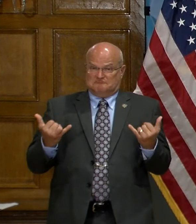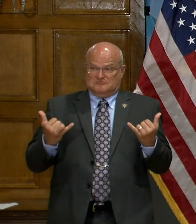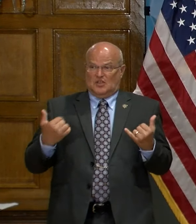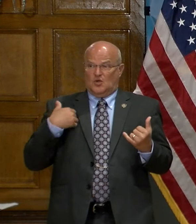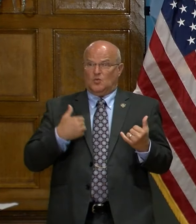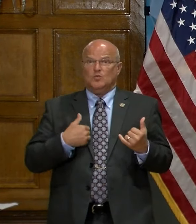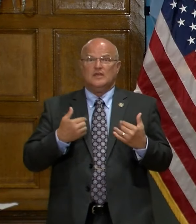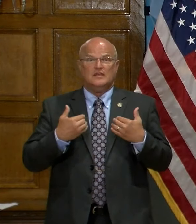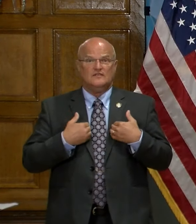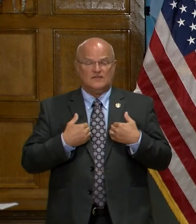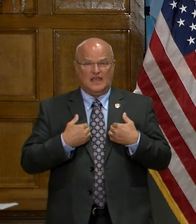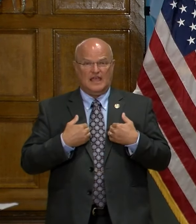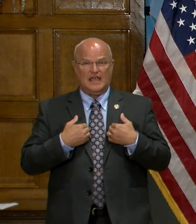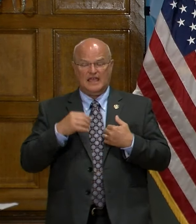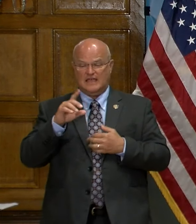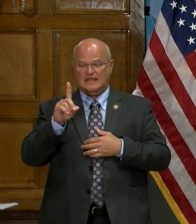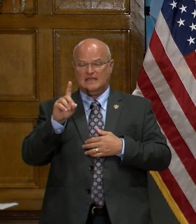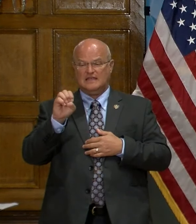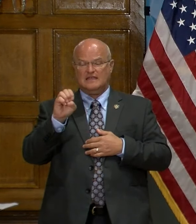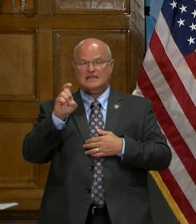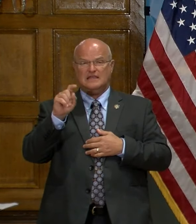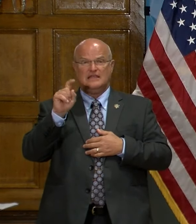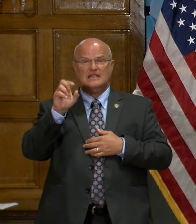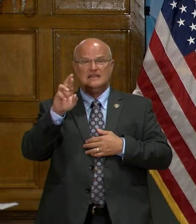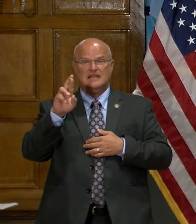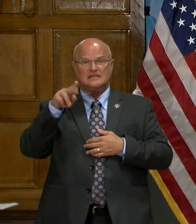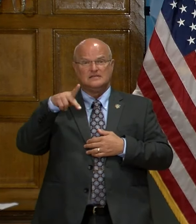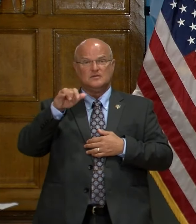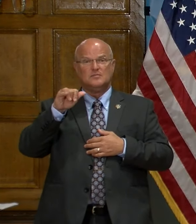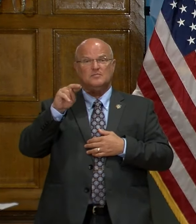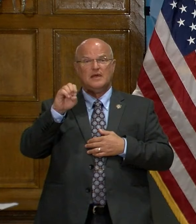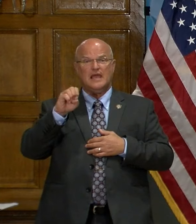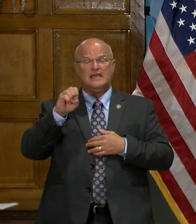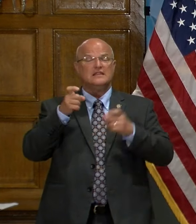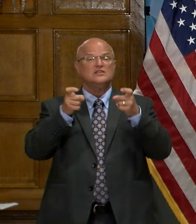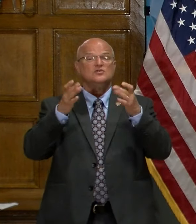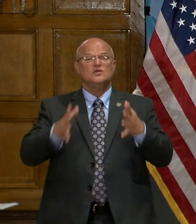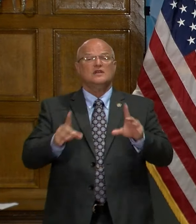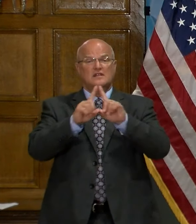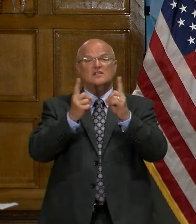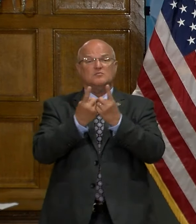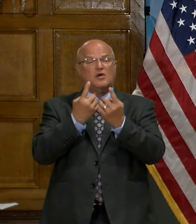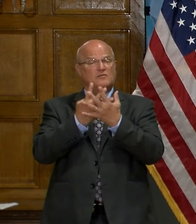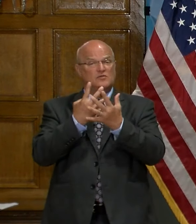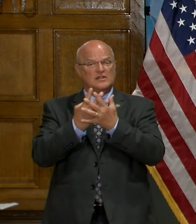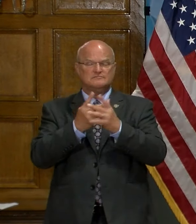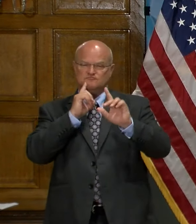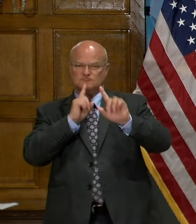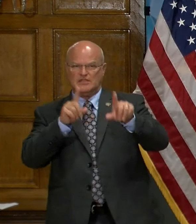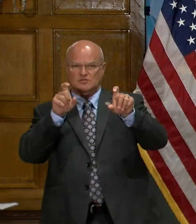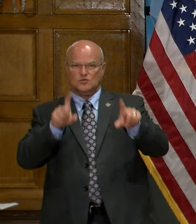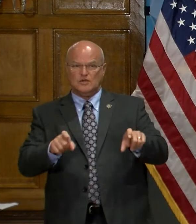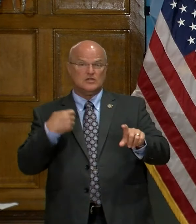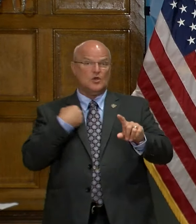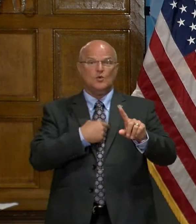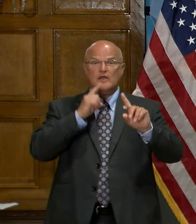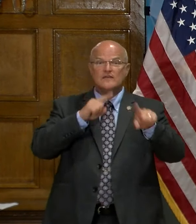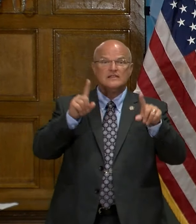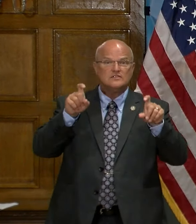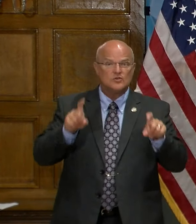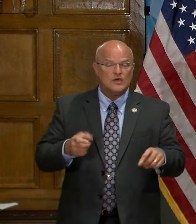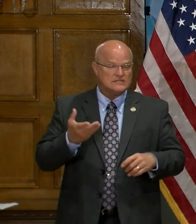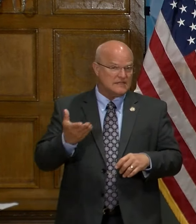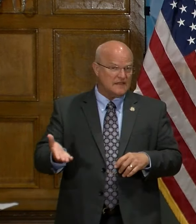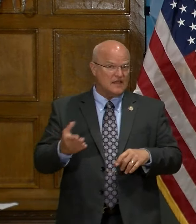we've had Dexter Payne here, the director of Department of Corrections. He has answered questions. We have answered questions